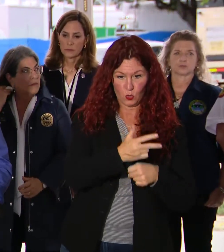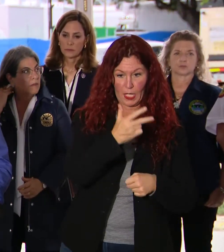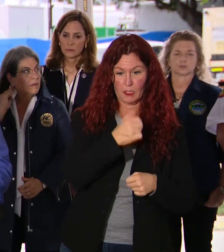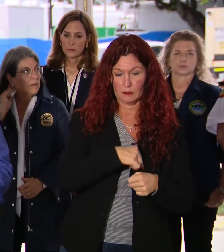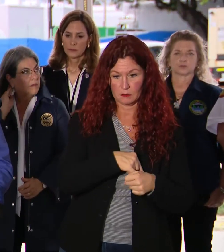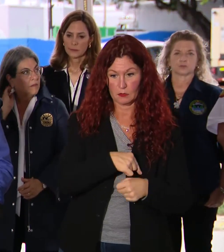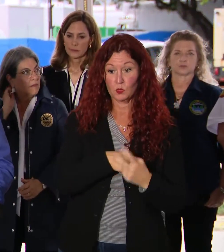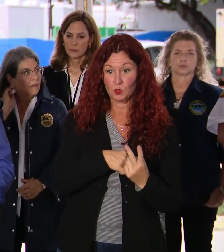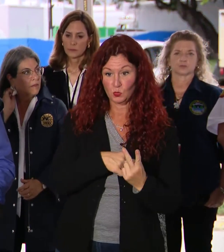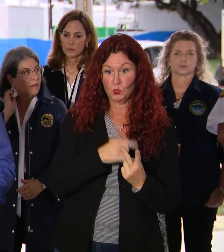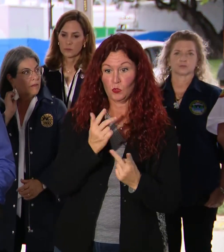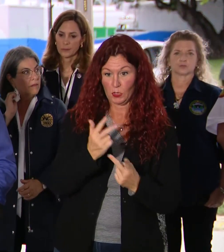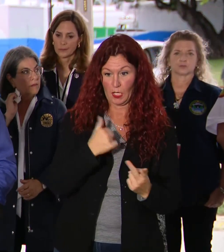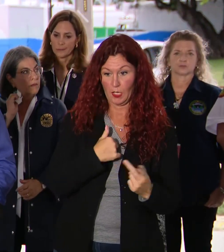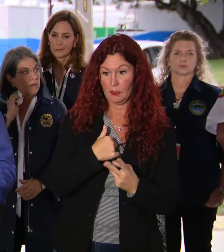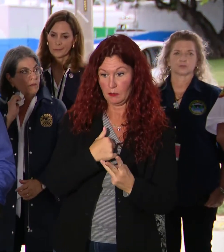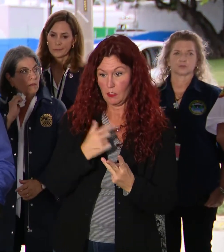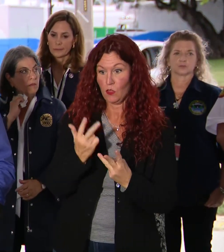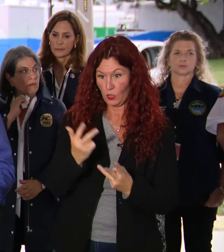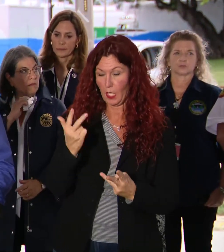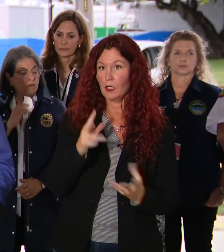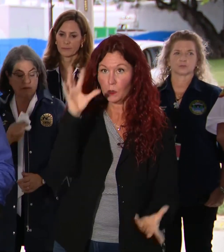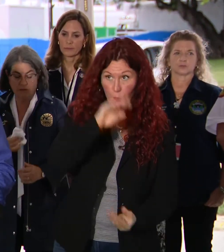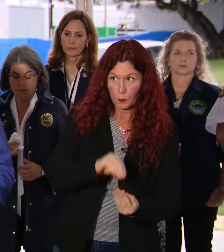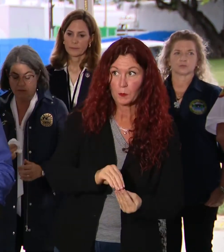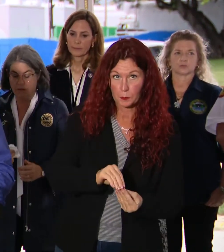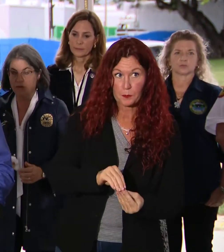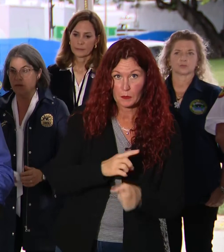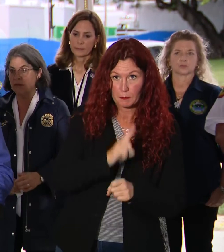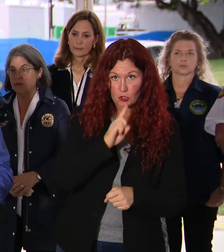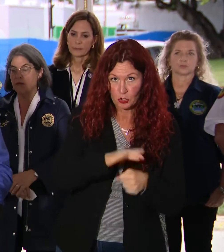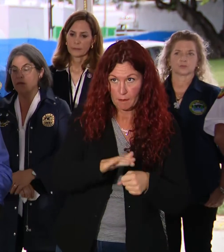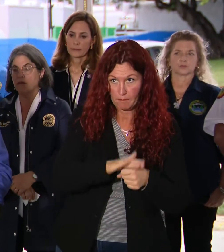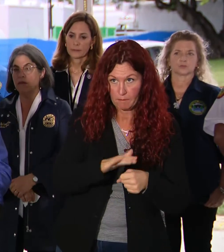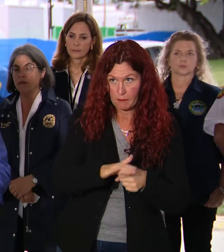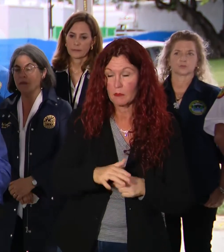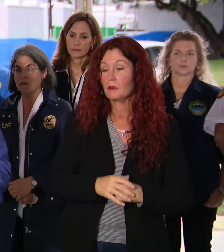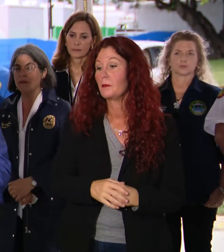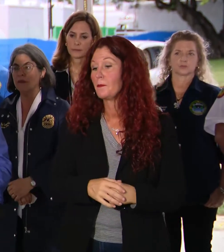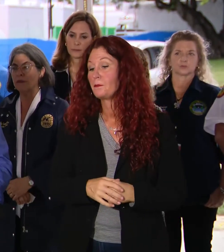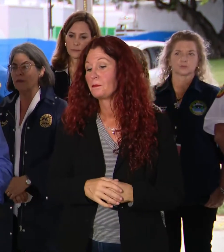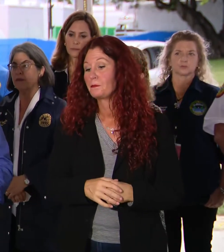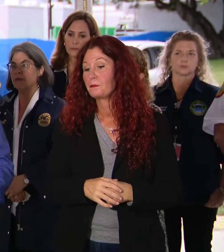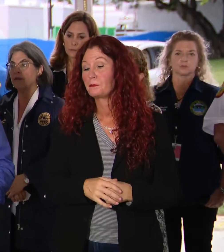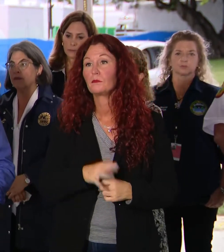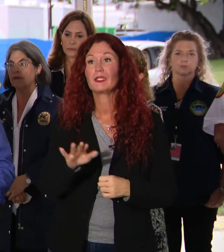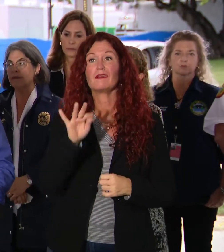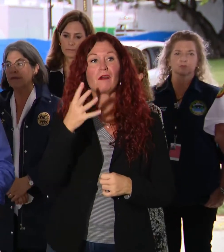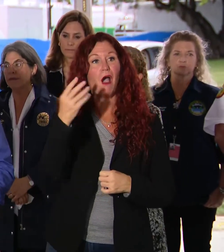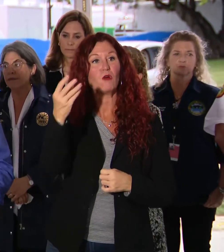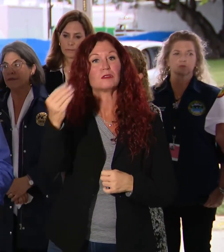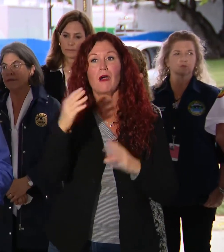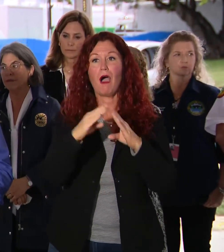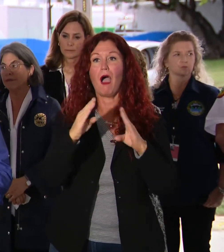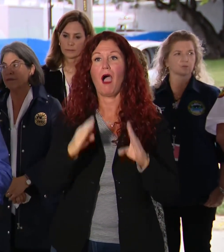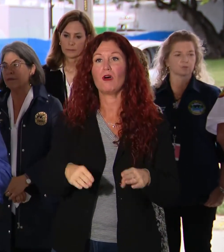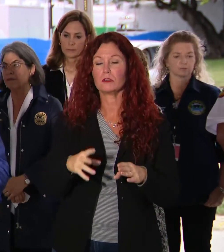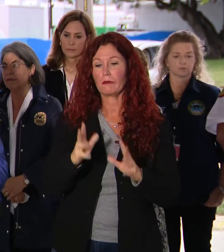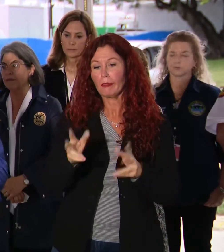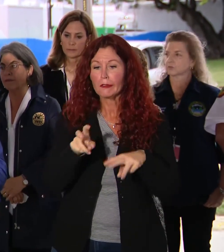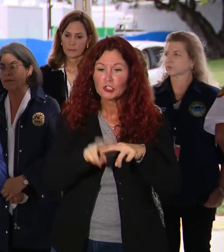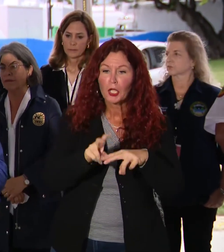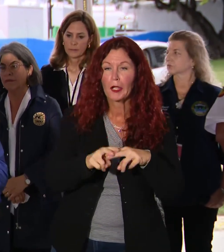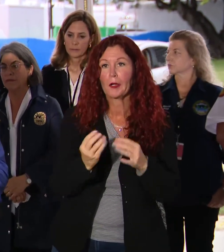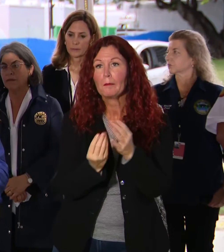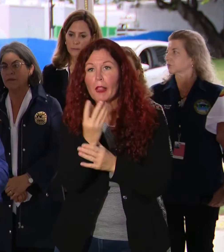your homes. Secure your construction debris so that they do not pose a threat to people and on your neighbors. Tree